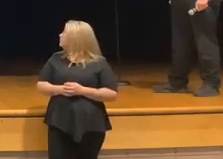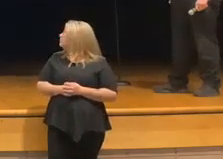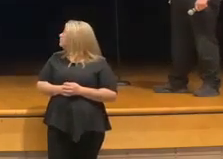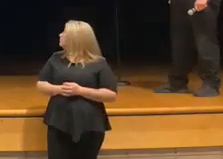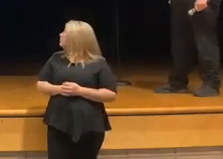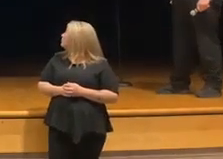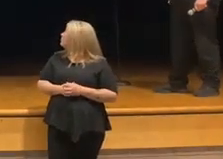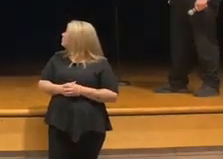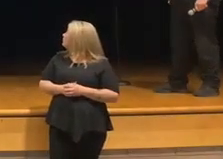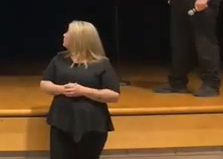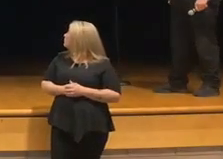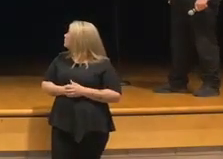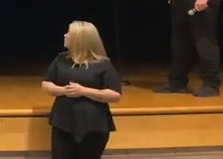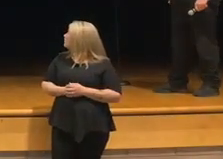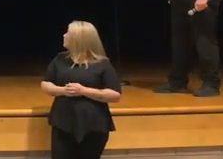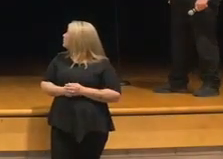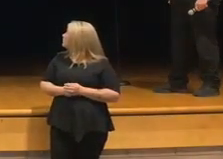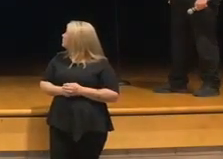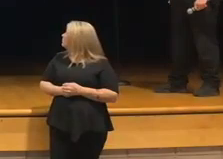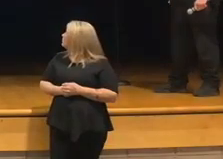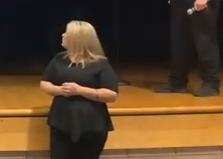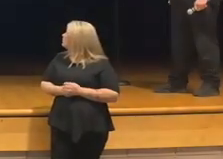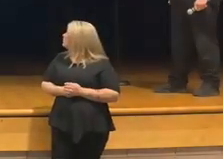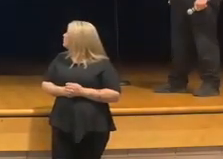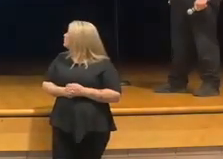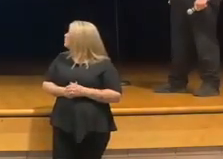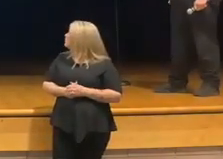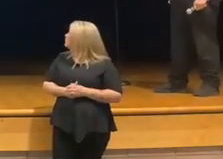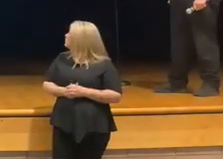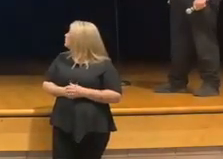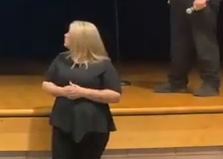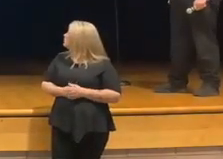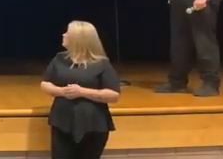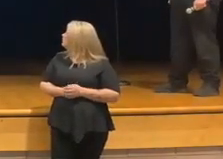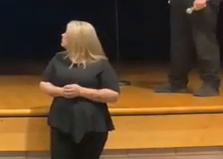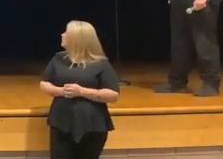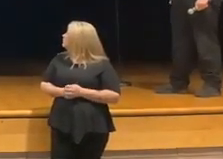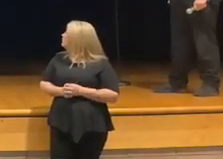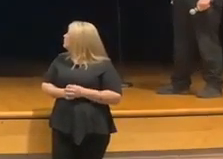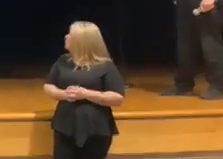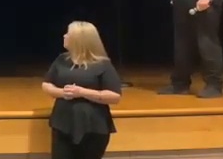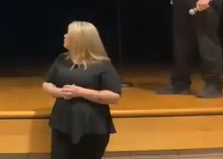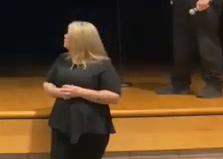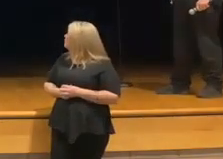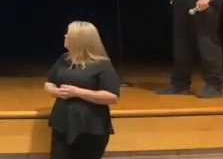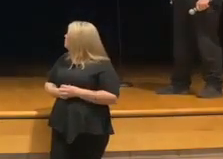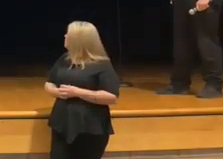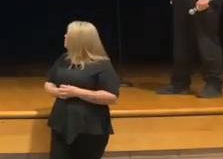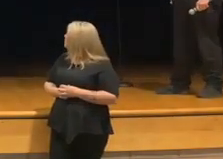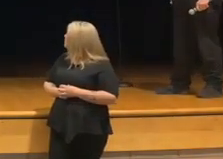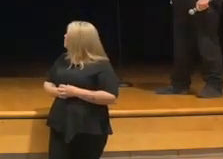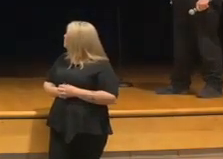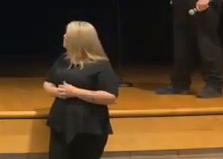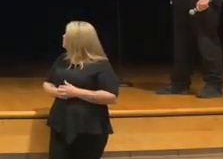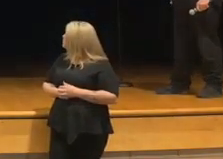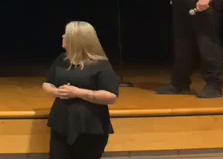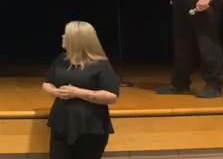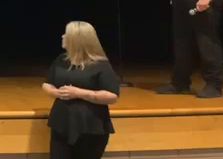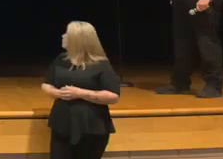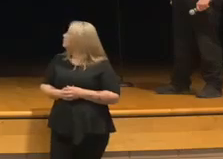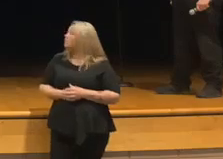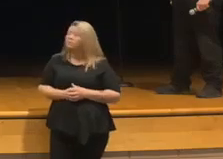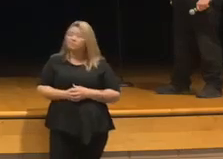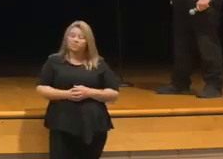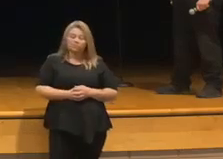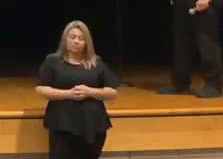That's if it's a girlfriend, green flag, but if it's a scenario where we pick, where it's like you're interested, that's a little bit of a red